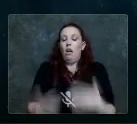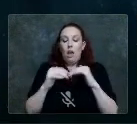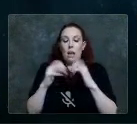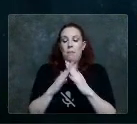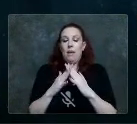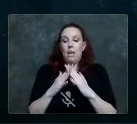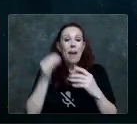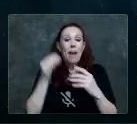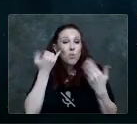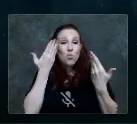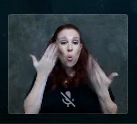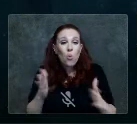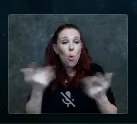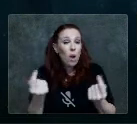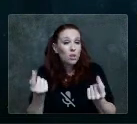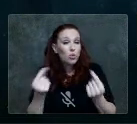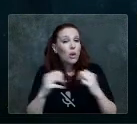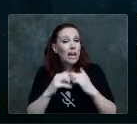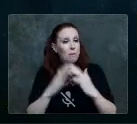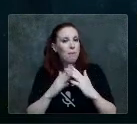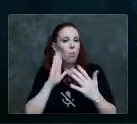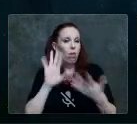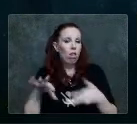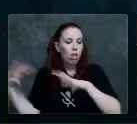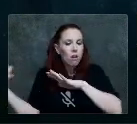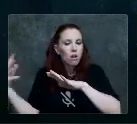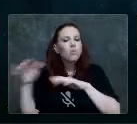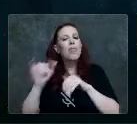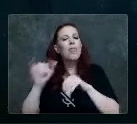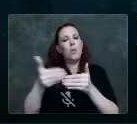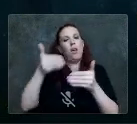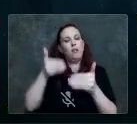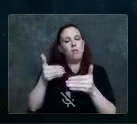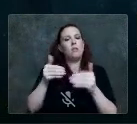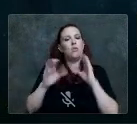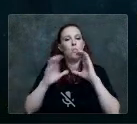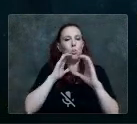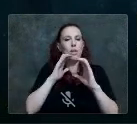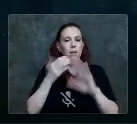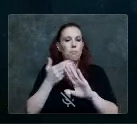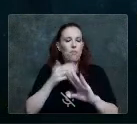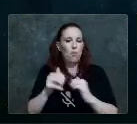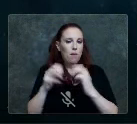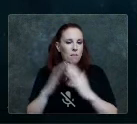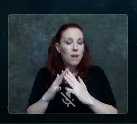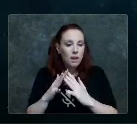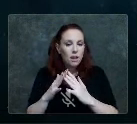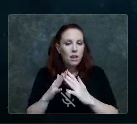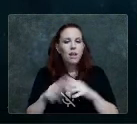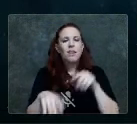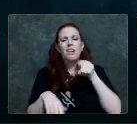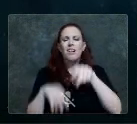to be a mess. And to some extent, I think the same with the communicate. That's why I like to put solve before that. There's advice going around to like write pseudocode.